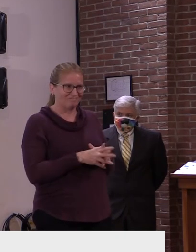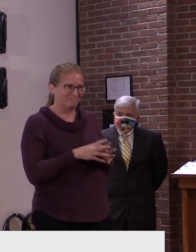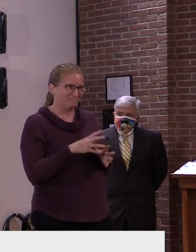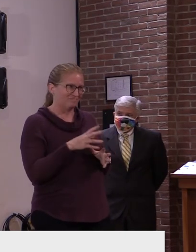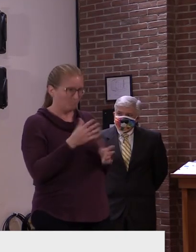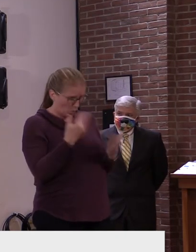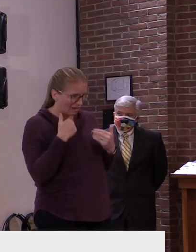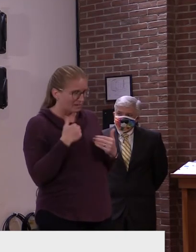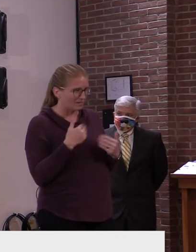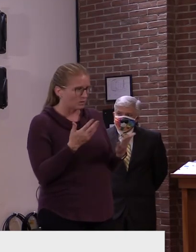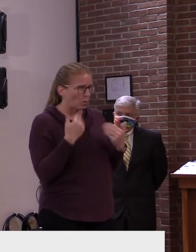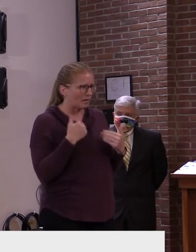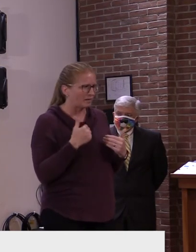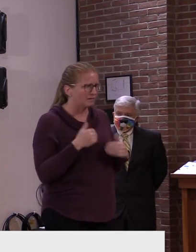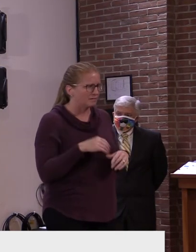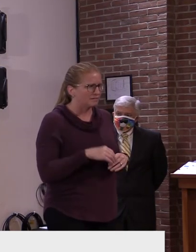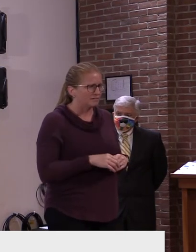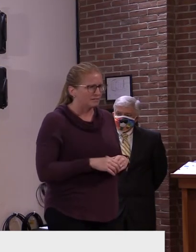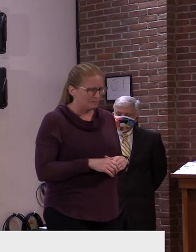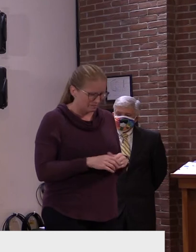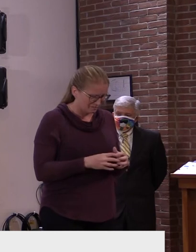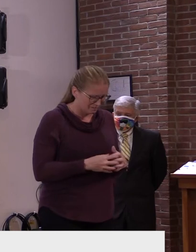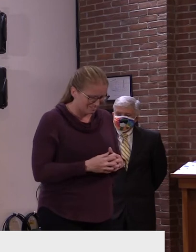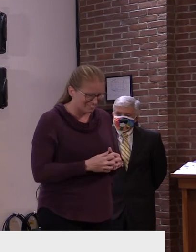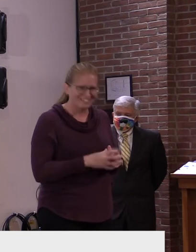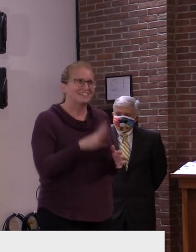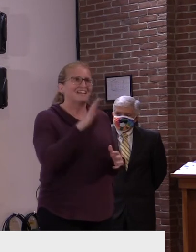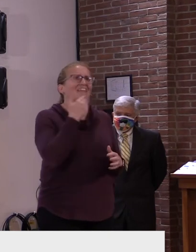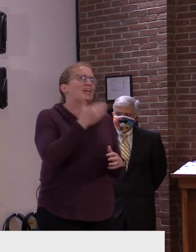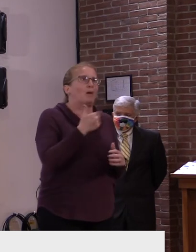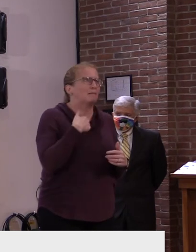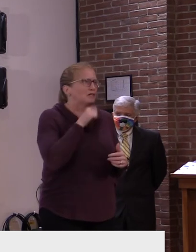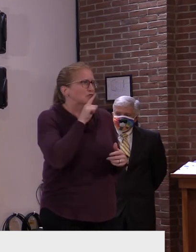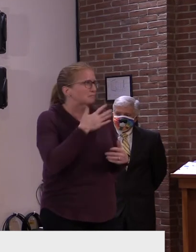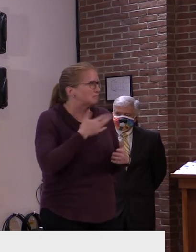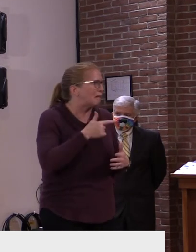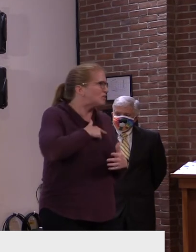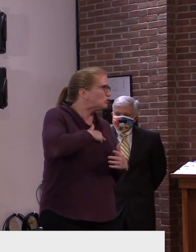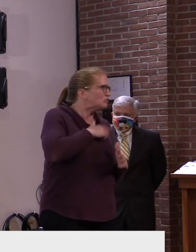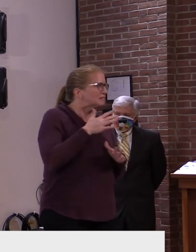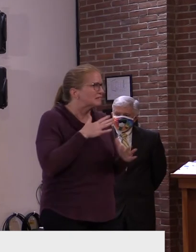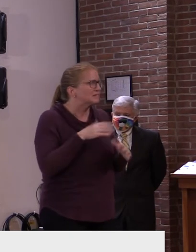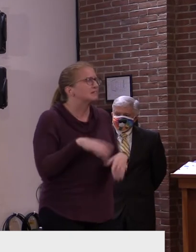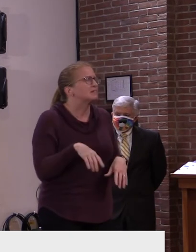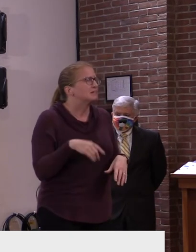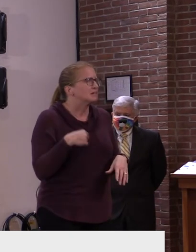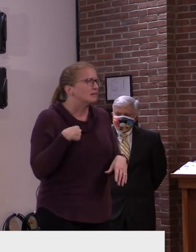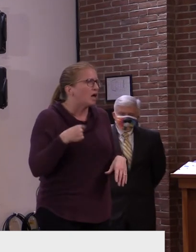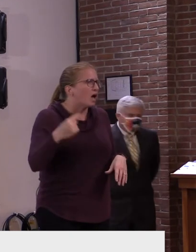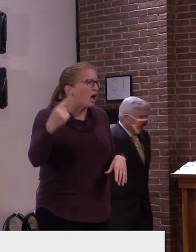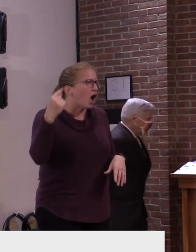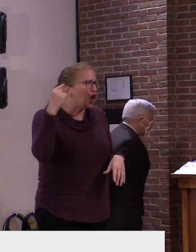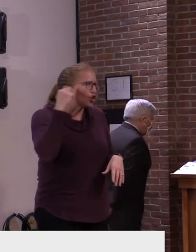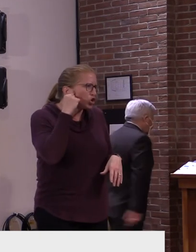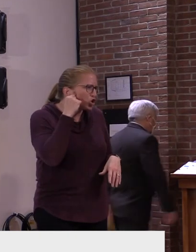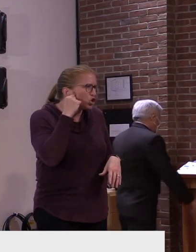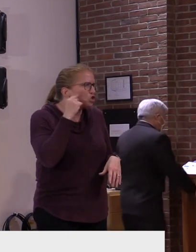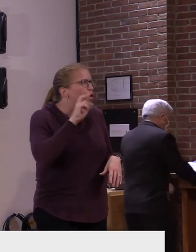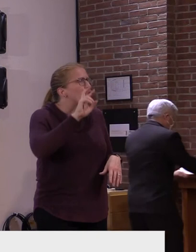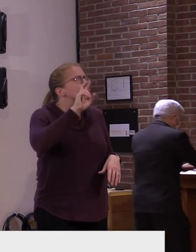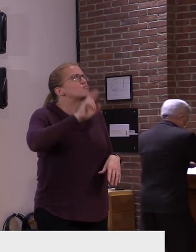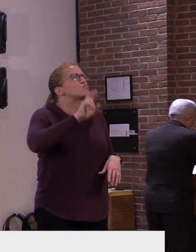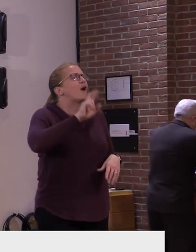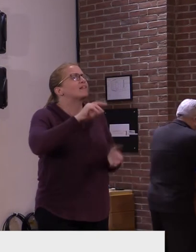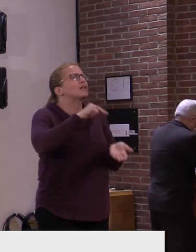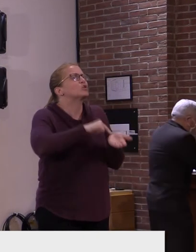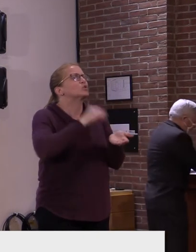right tom we're getting reports about it thank you we're getting reports about an outbreak of cases that are rough on nursing homes what can you